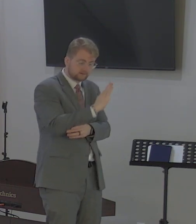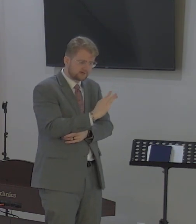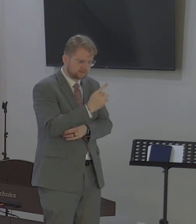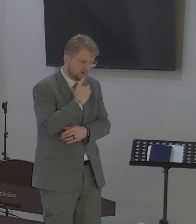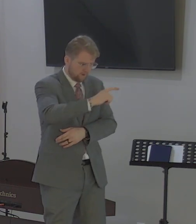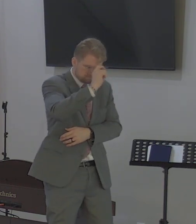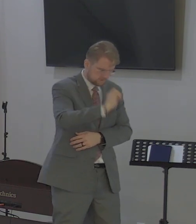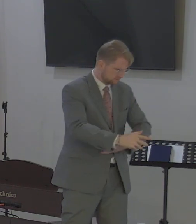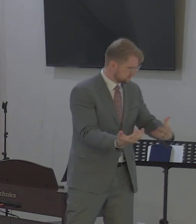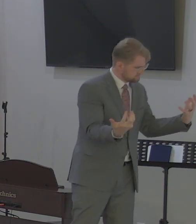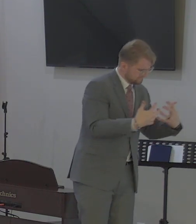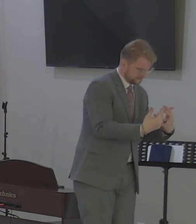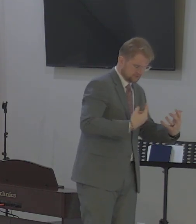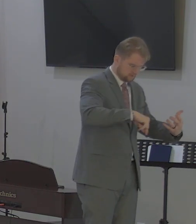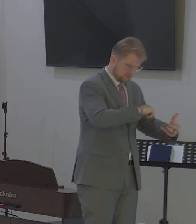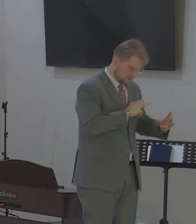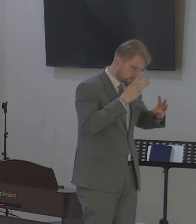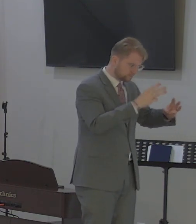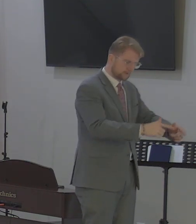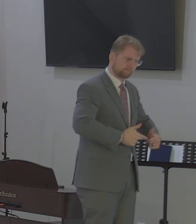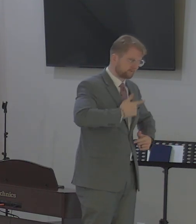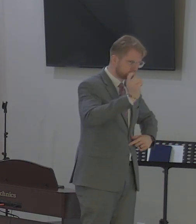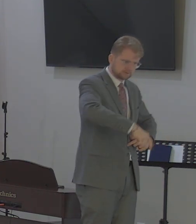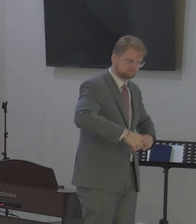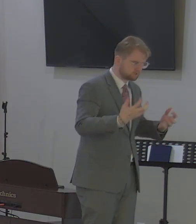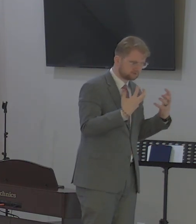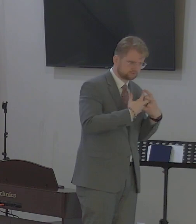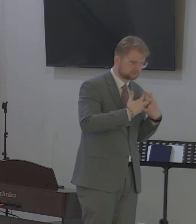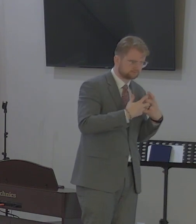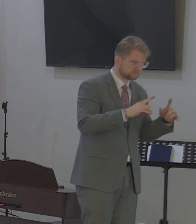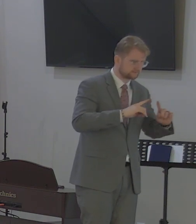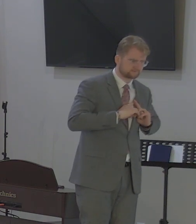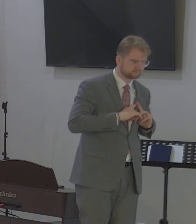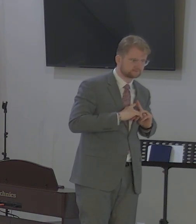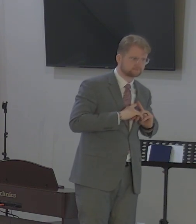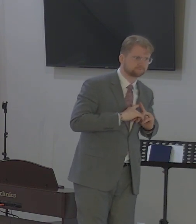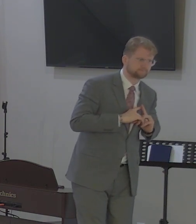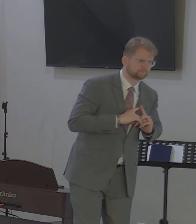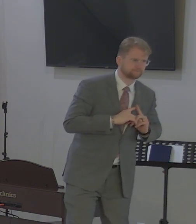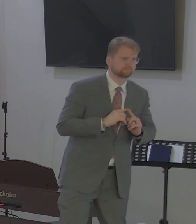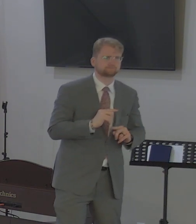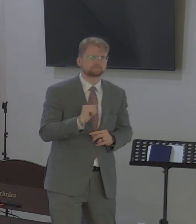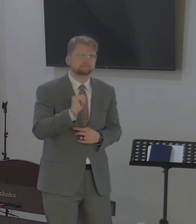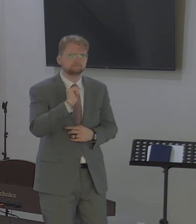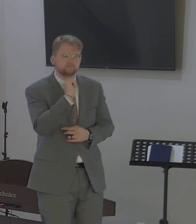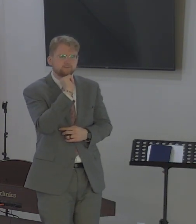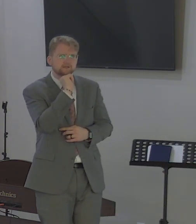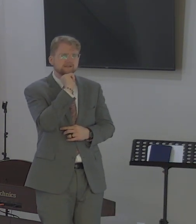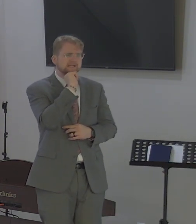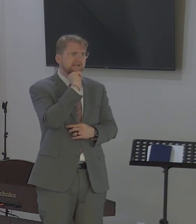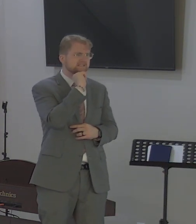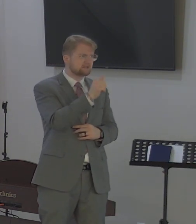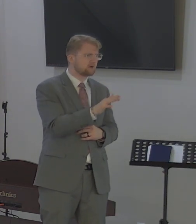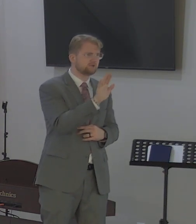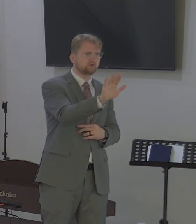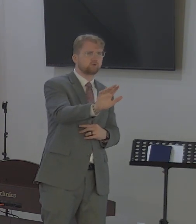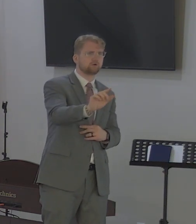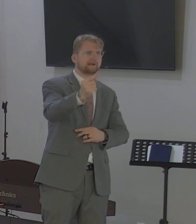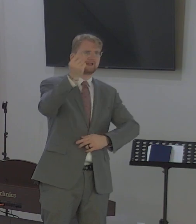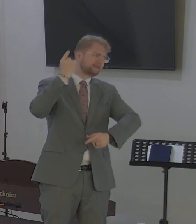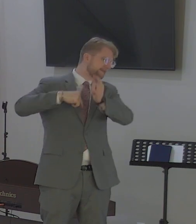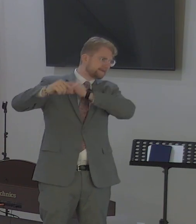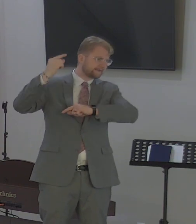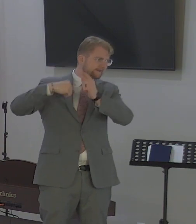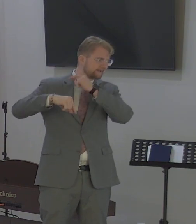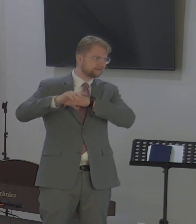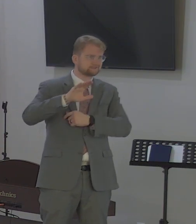up with our way of life. Can I just say this to you real quick? It's not your lineage, your friends, it's